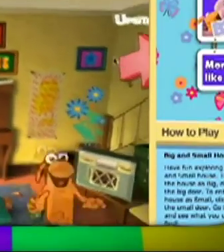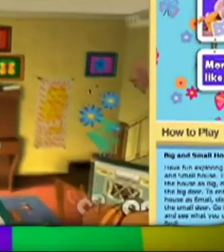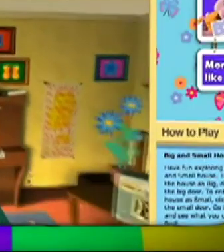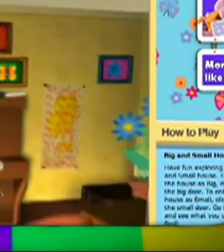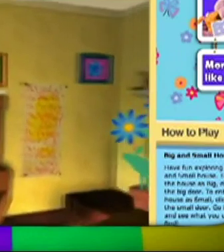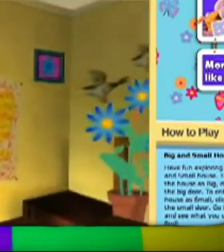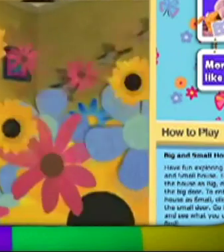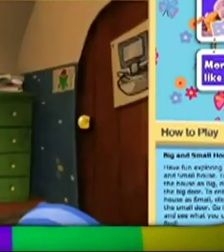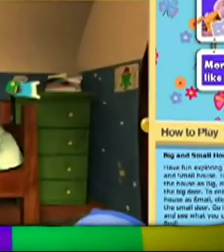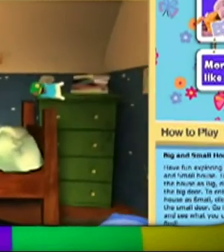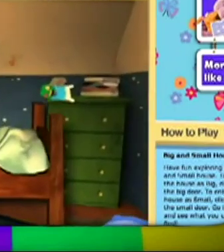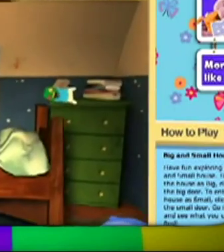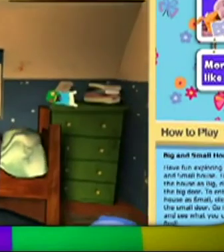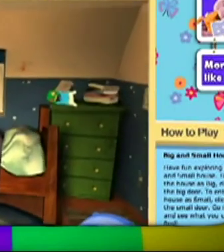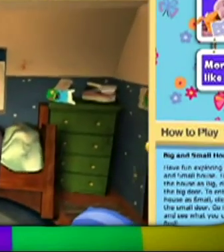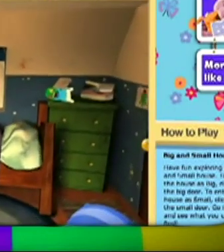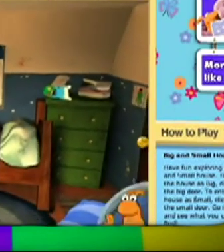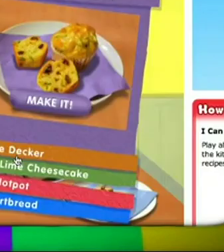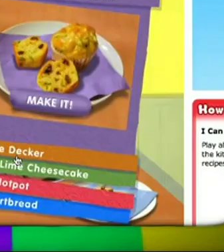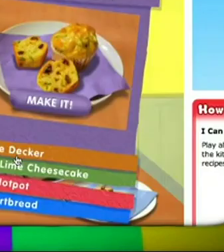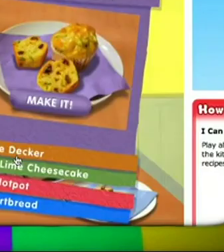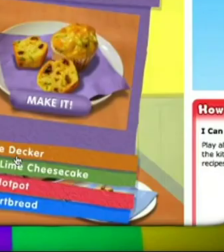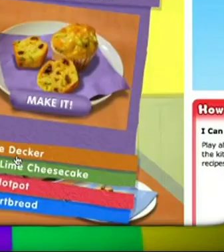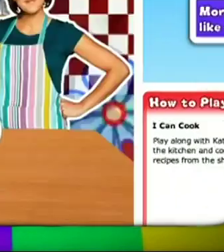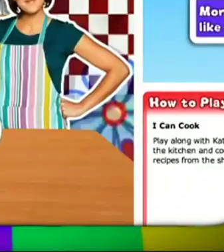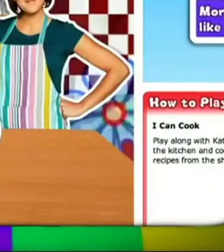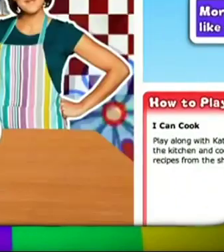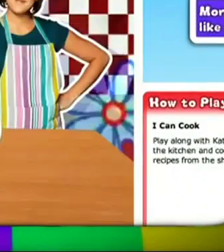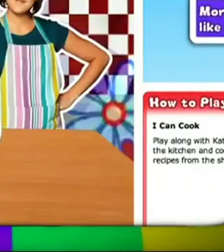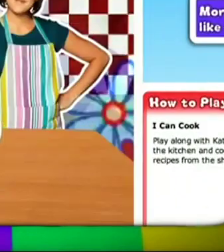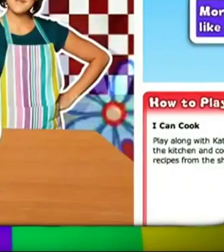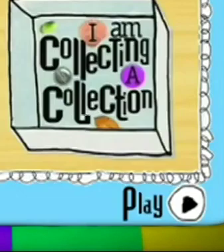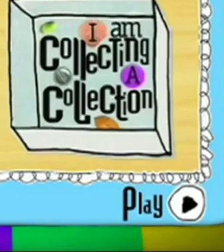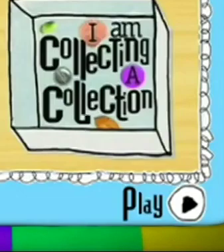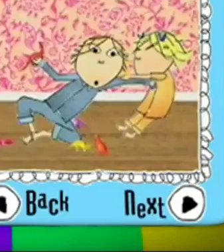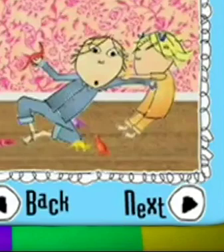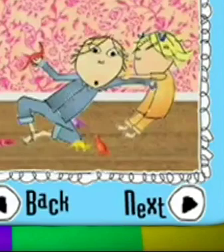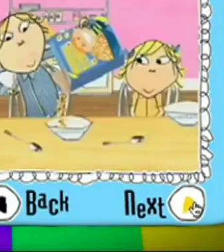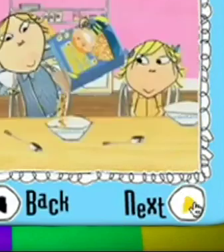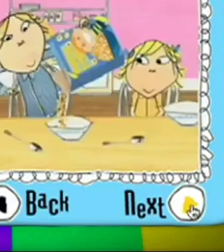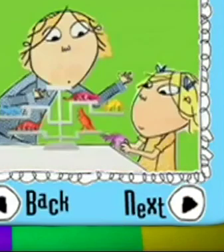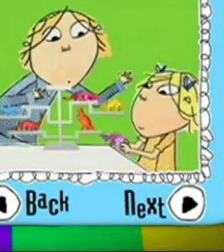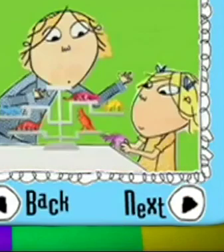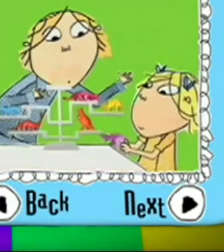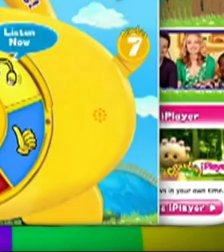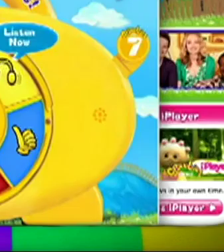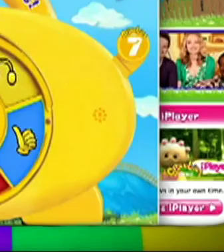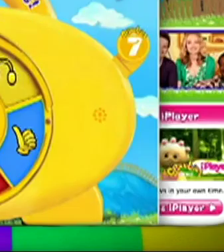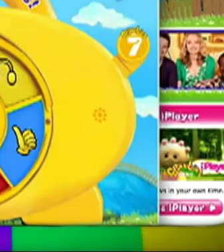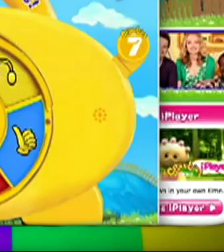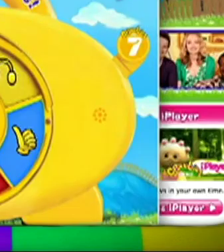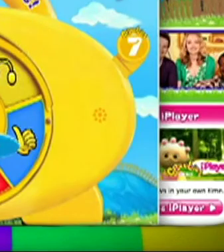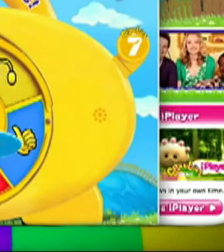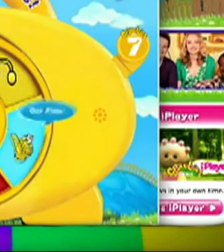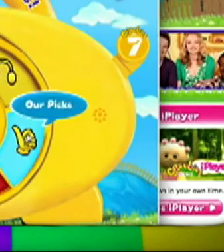round their houses. Woohoo! This is fun! I can make cakes. I can pick a story.